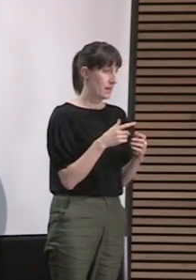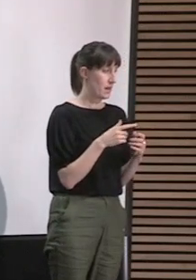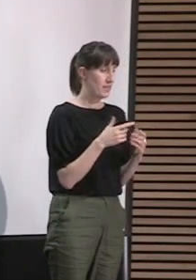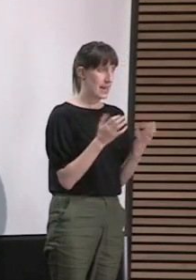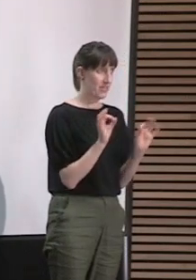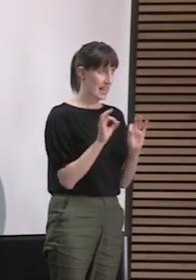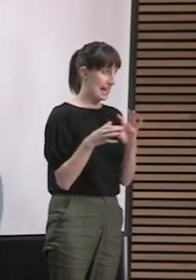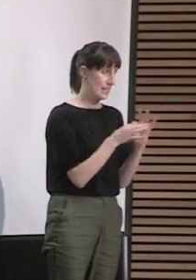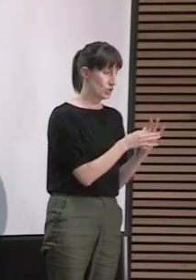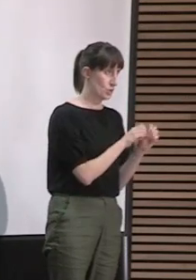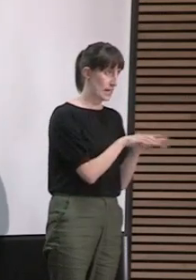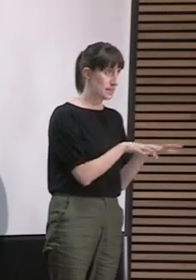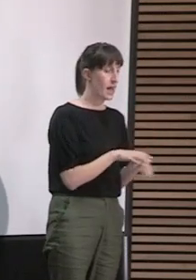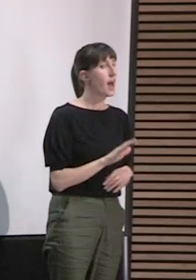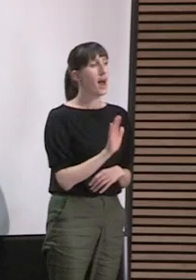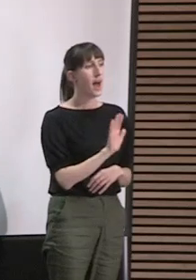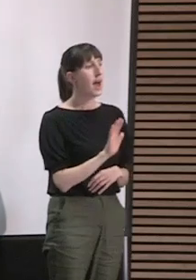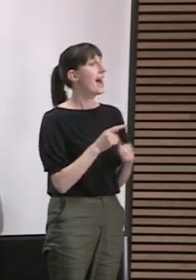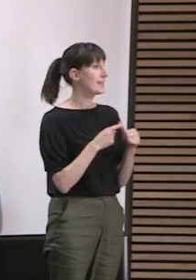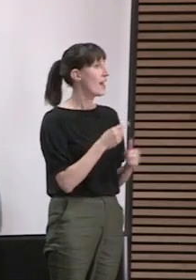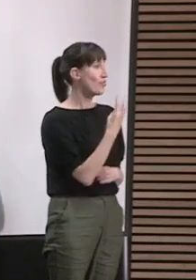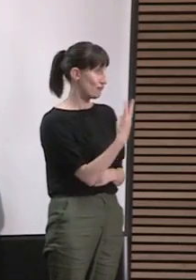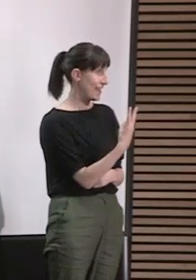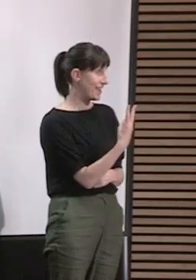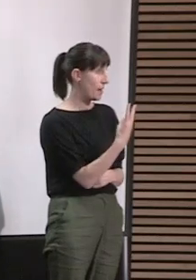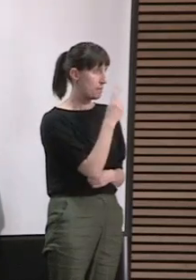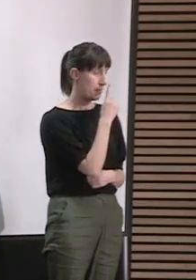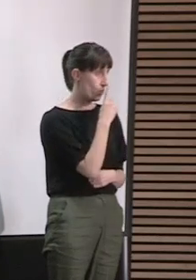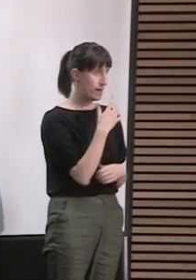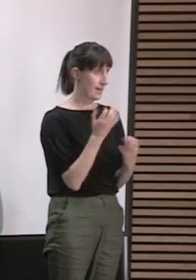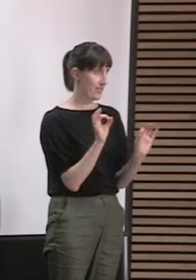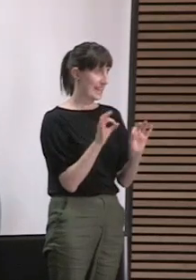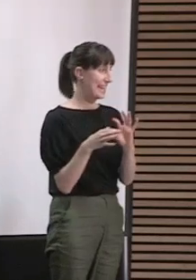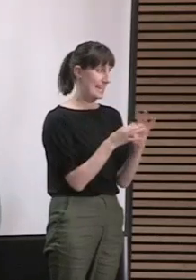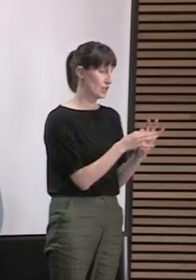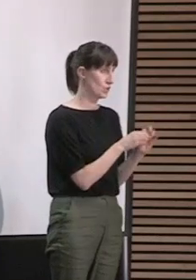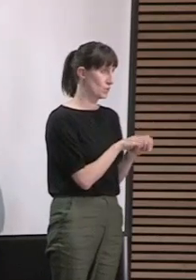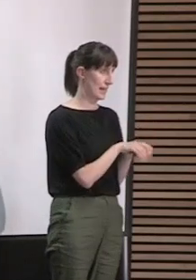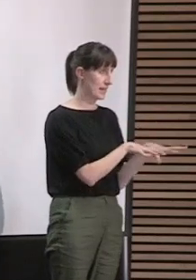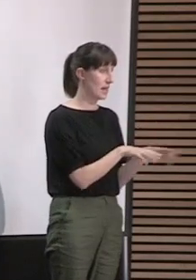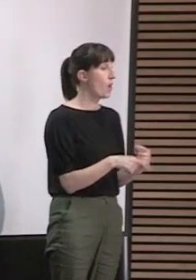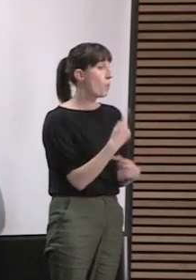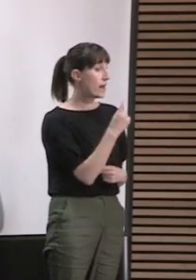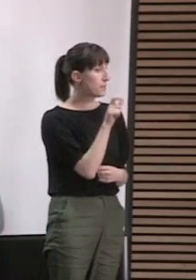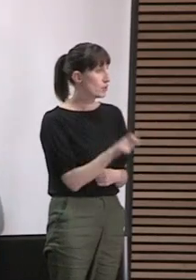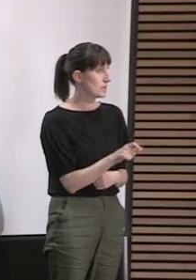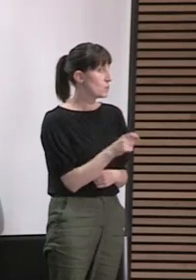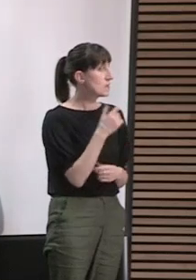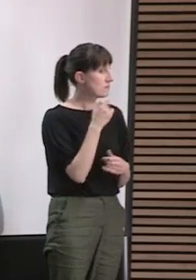previously described. So yes, those are the 3. I guess the one we're concerned about is the one who's in hospital